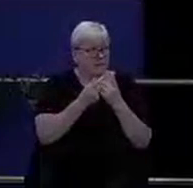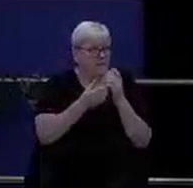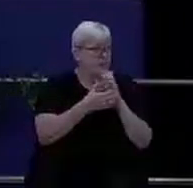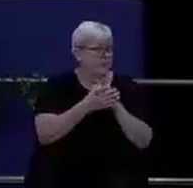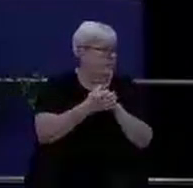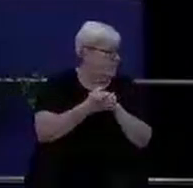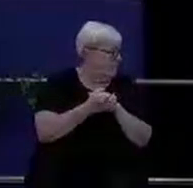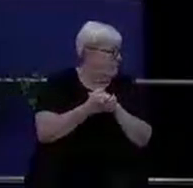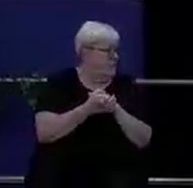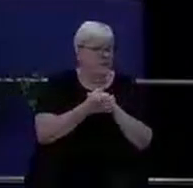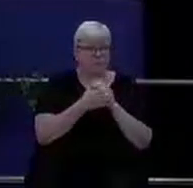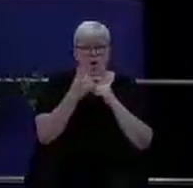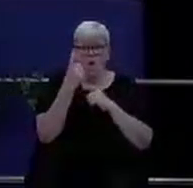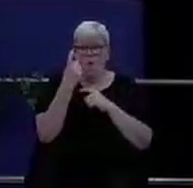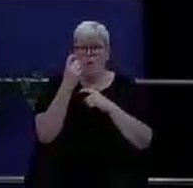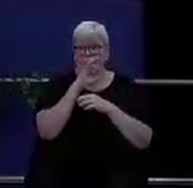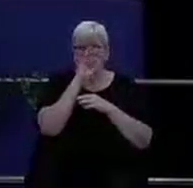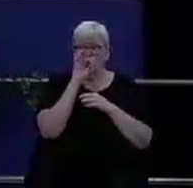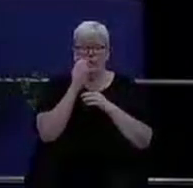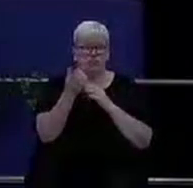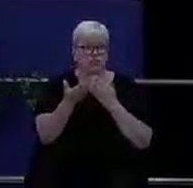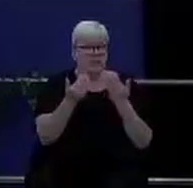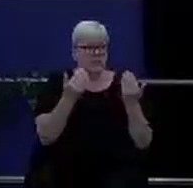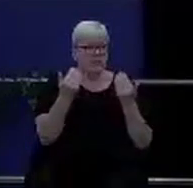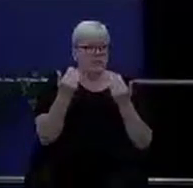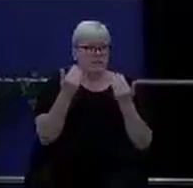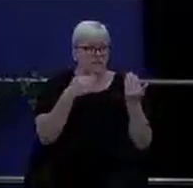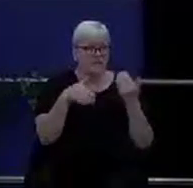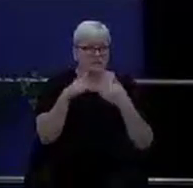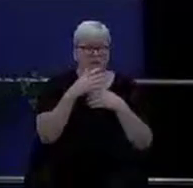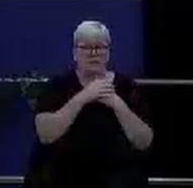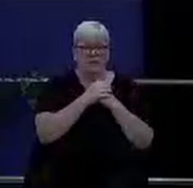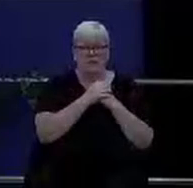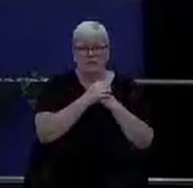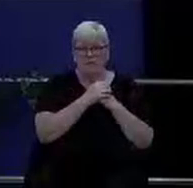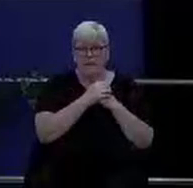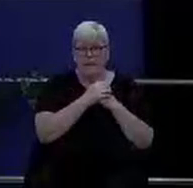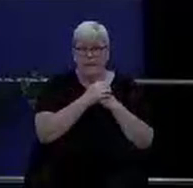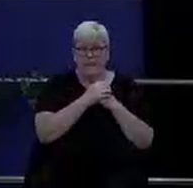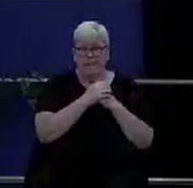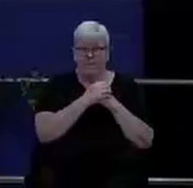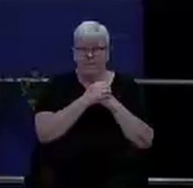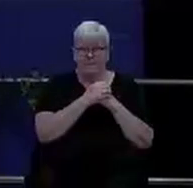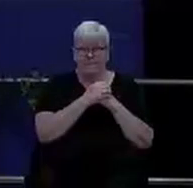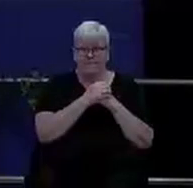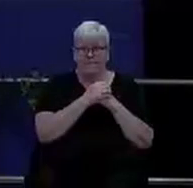Absolutely. We have time for one more question, if anyone has anything they've been wanting to ask.